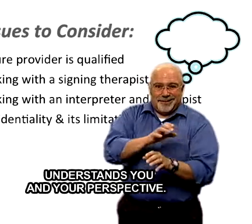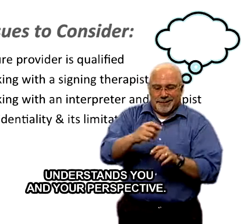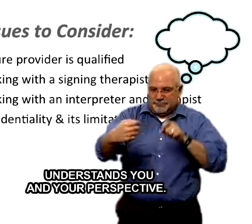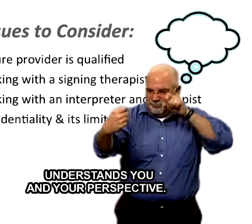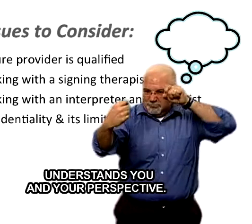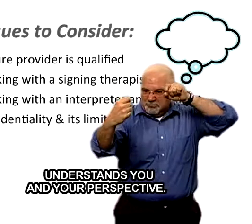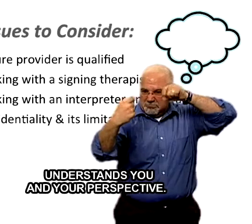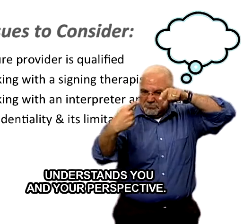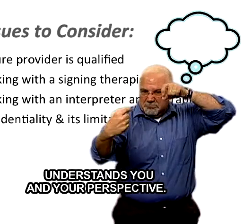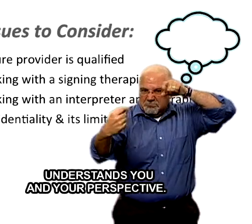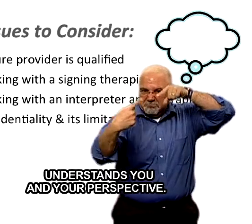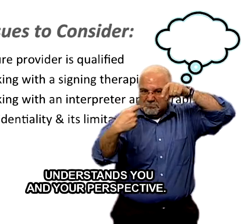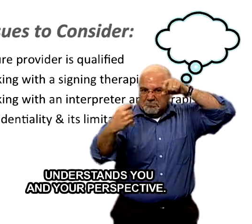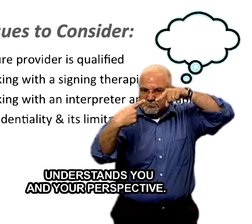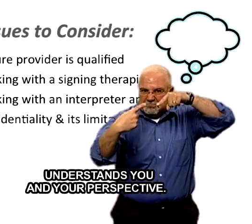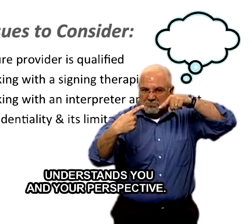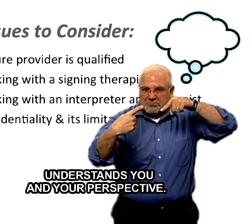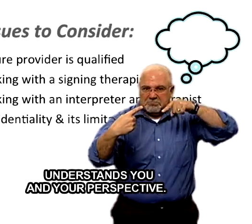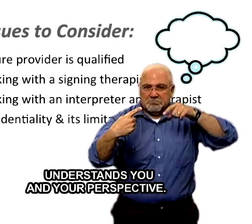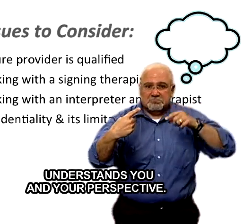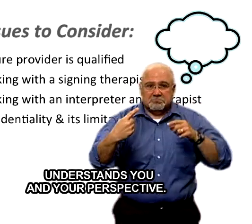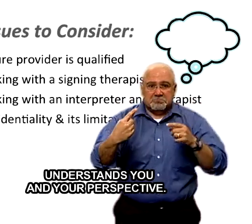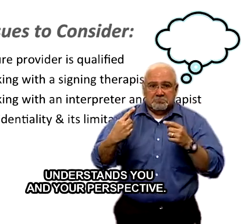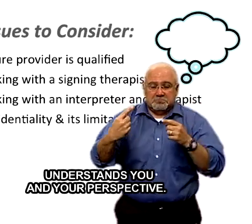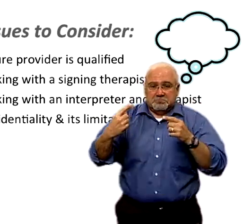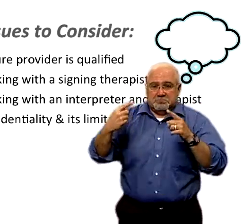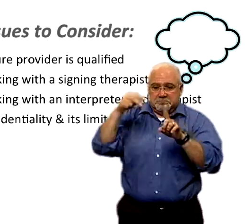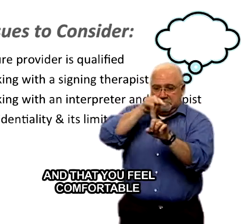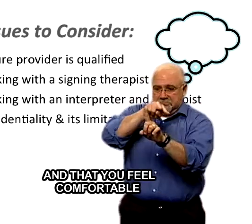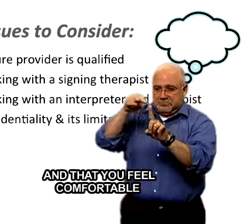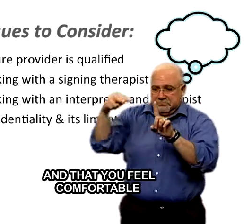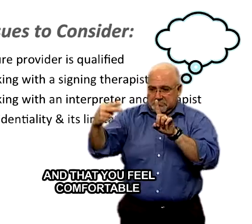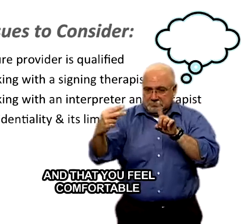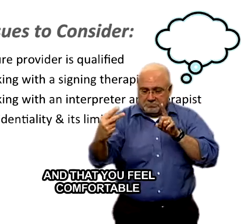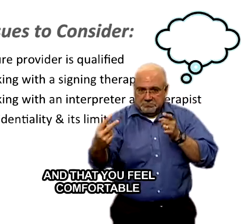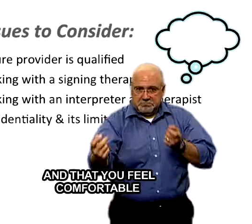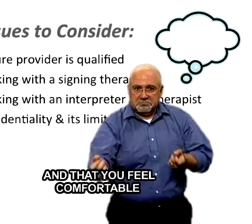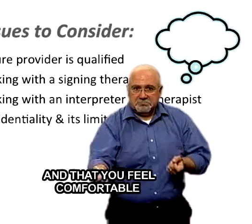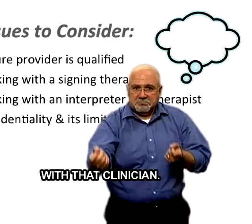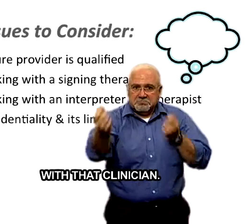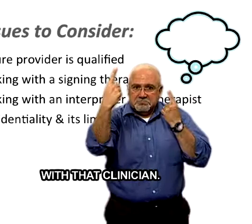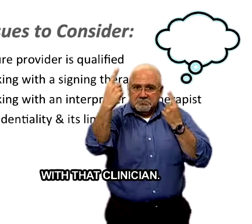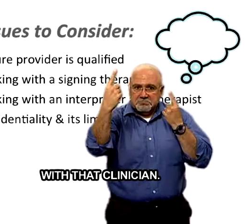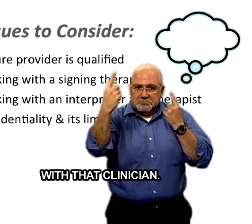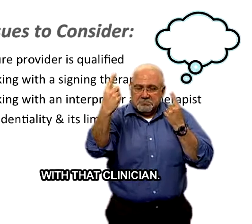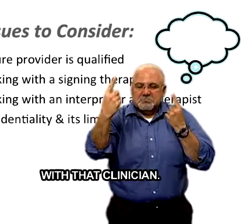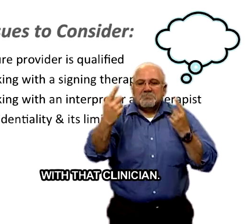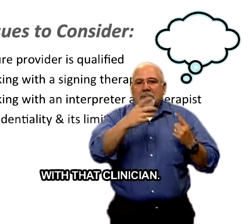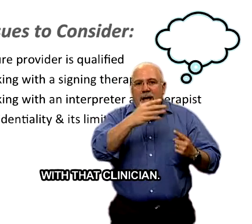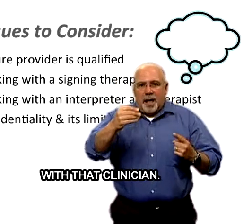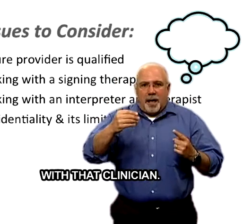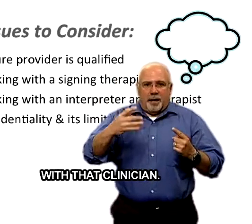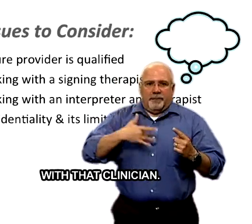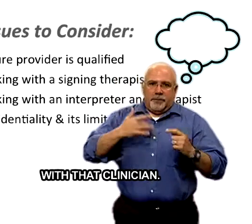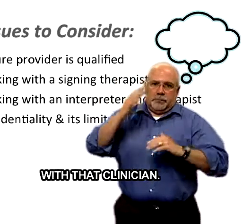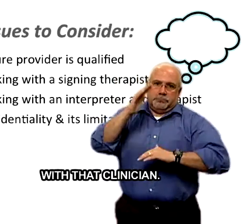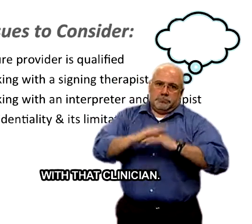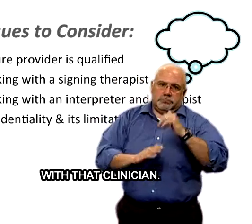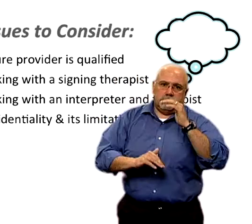who understands you and your perspective, and that you feel comfortable with that clinician.